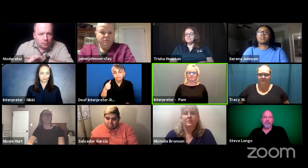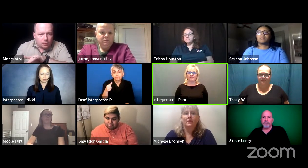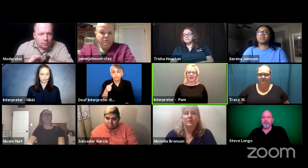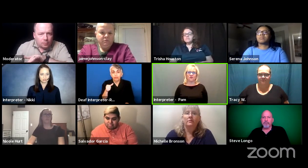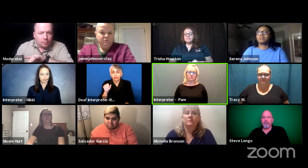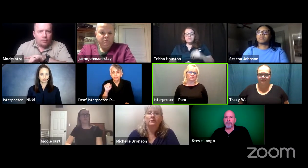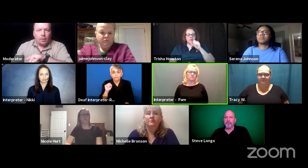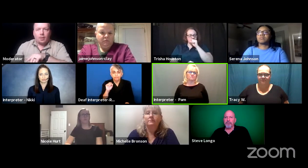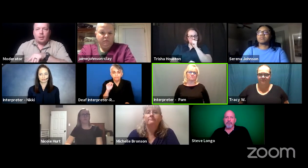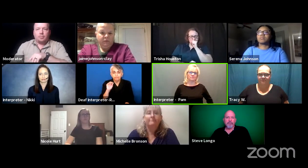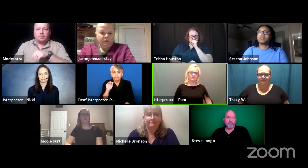Thank you.